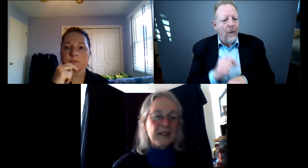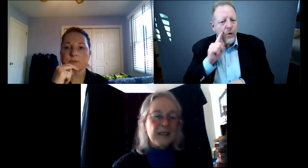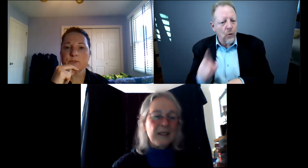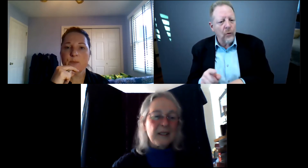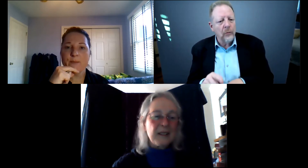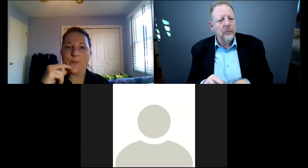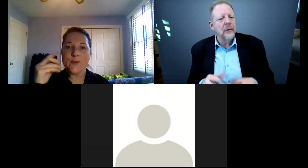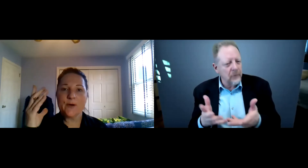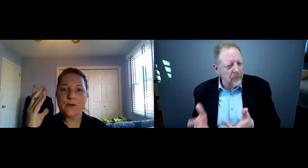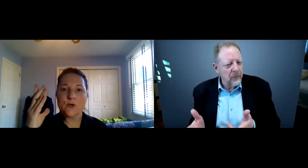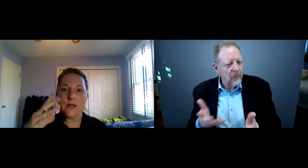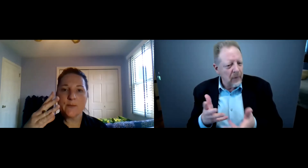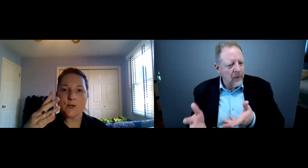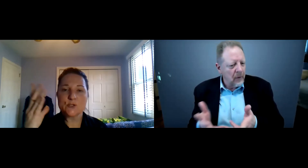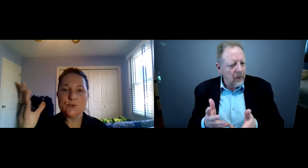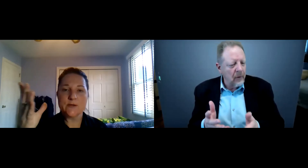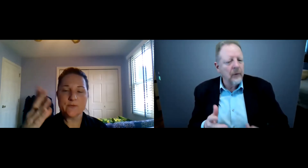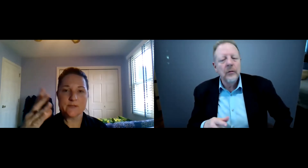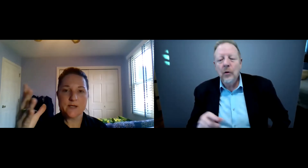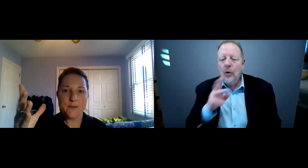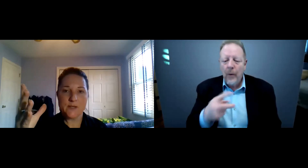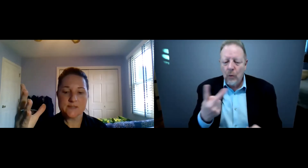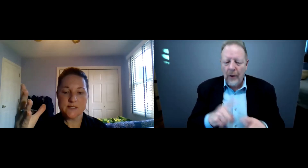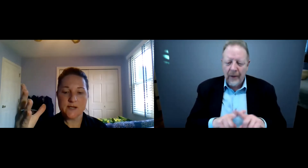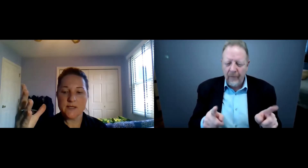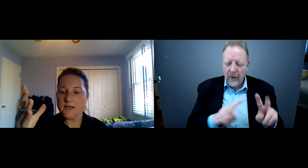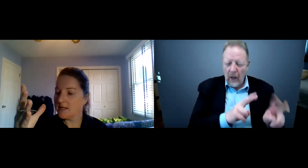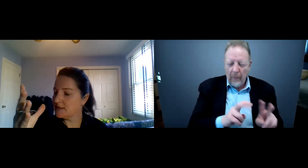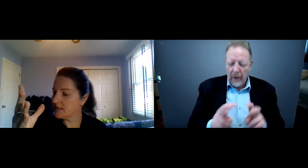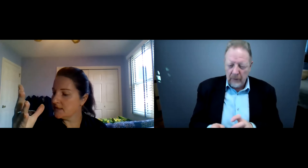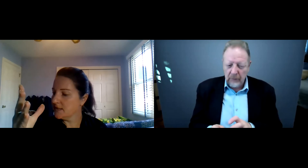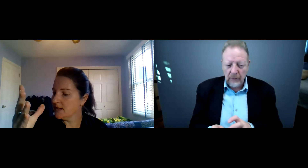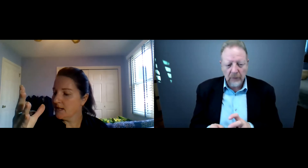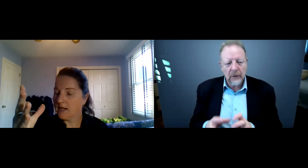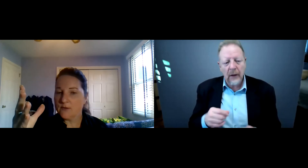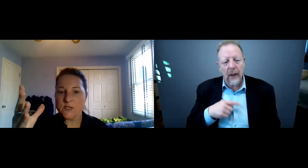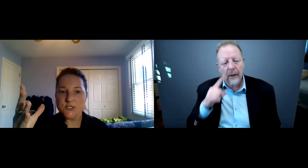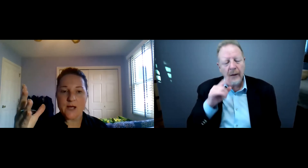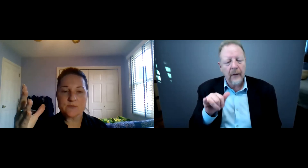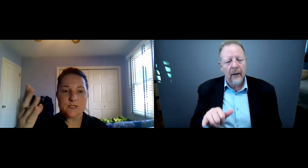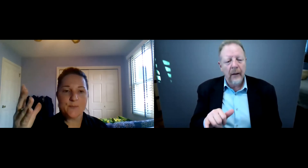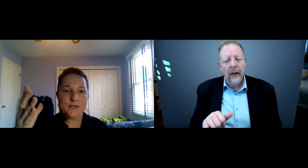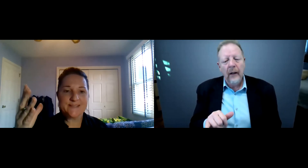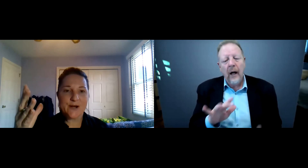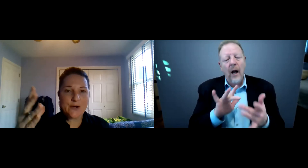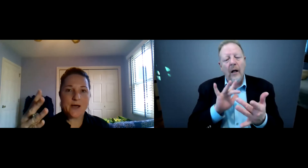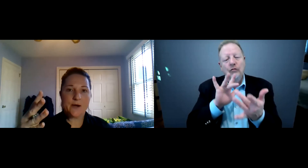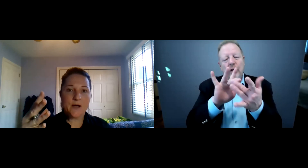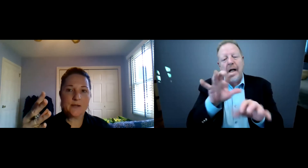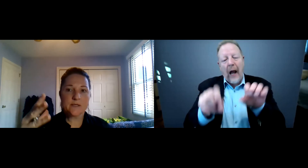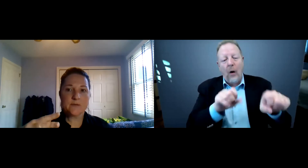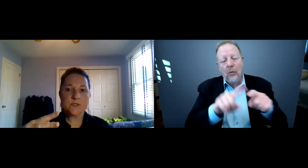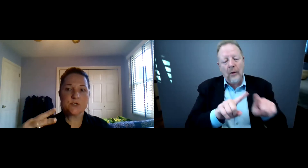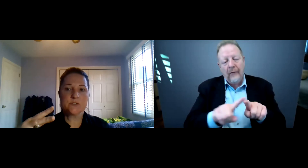Yeah. So maybe we're talking about two different topics, and I think reaching out to companies that are